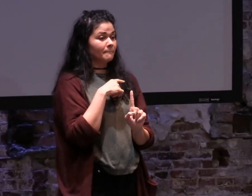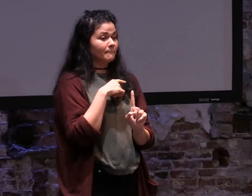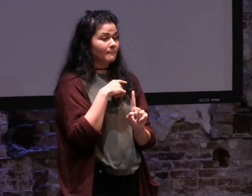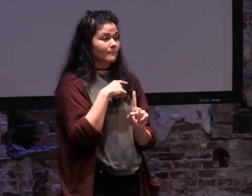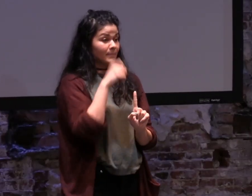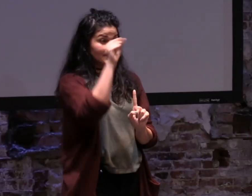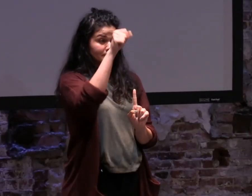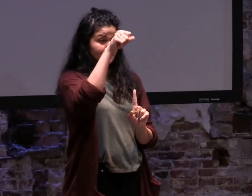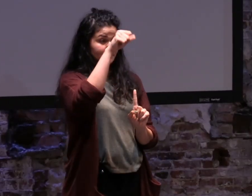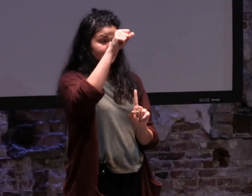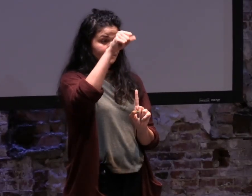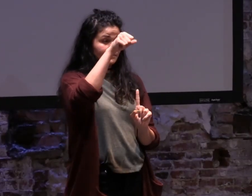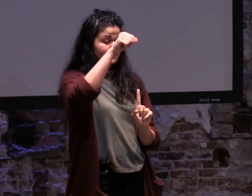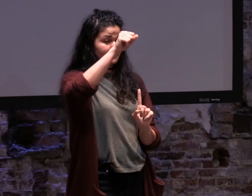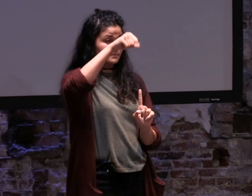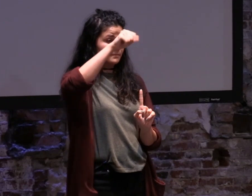So as you come up to this altar,